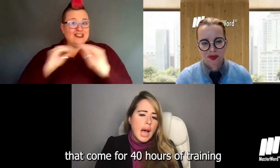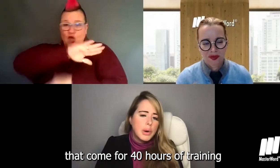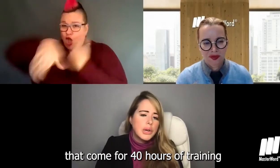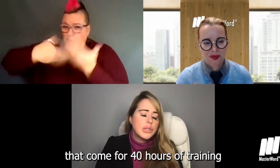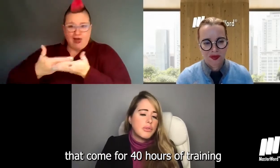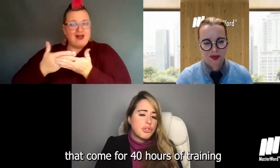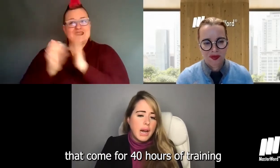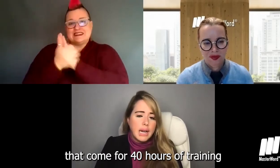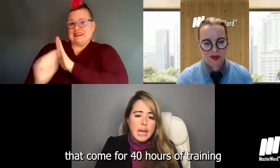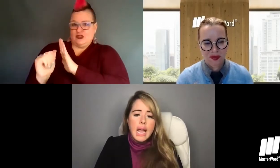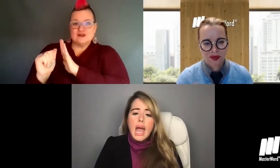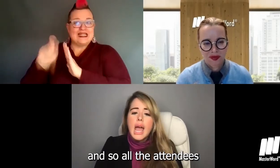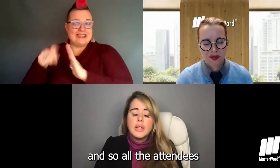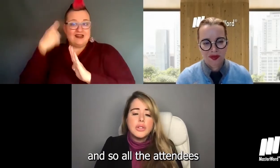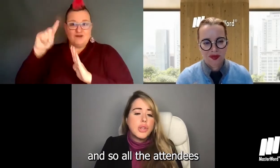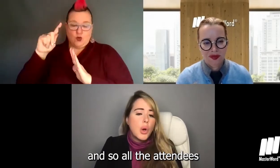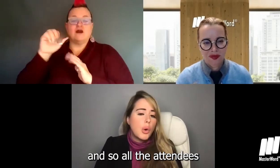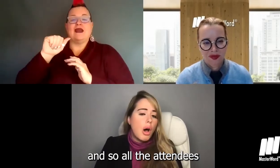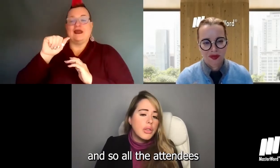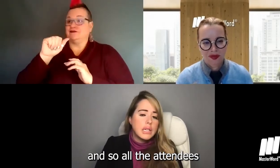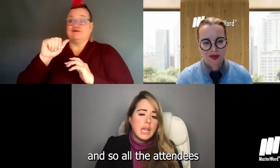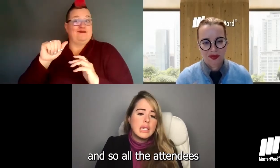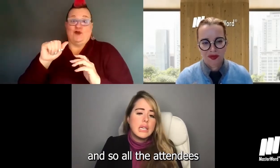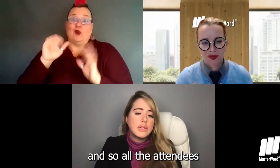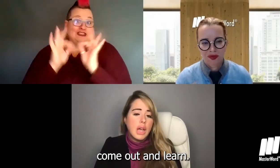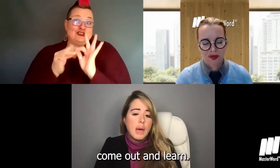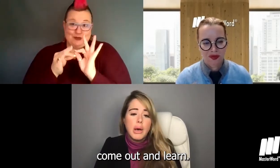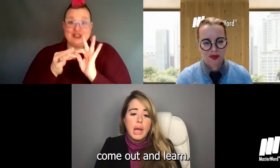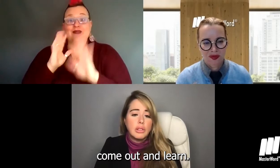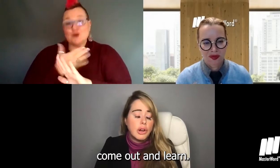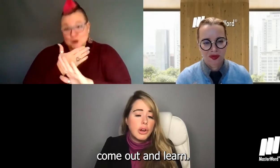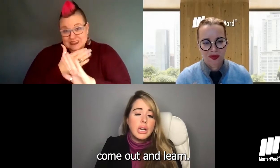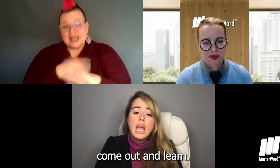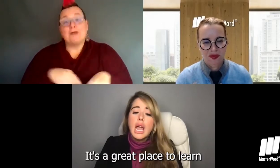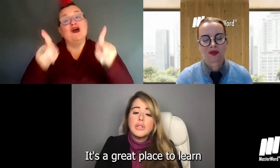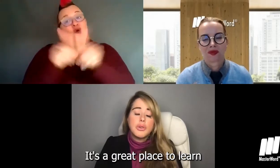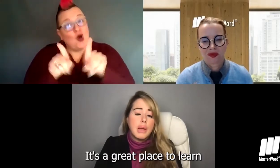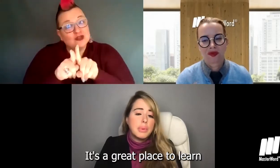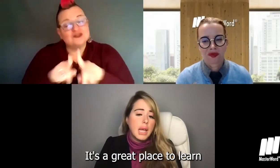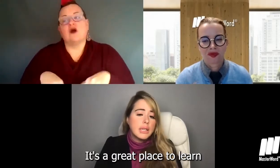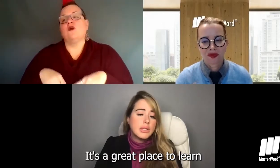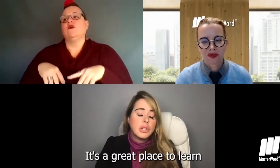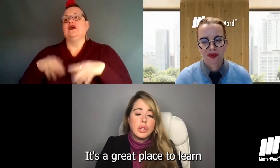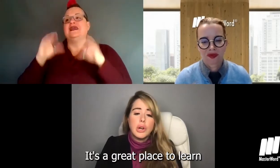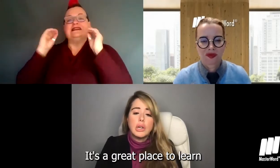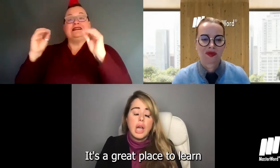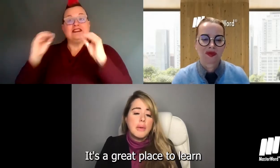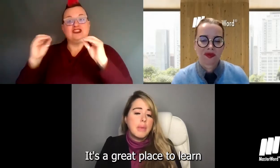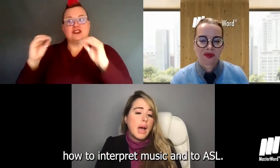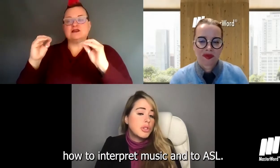hours of training. And so all the attendees come out and learn. It's a great place to learn how